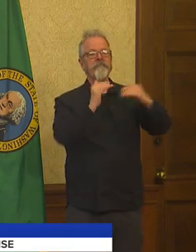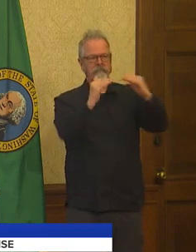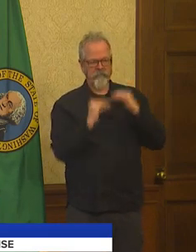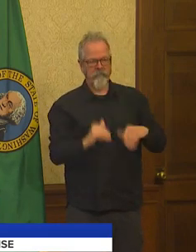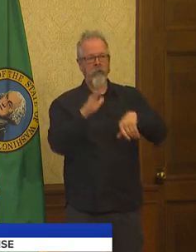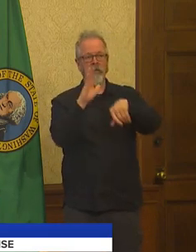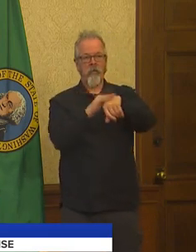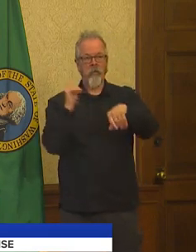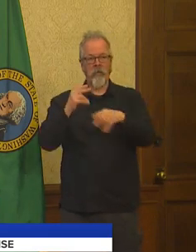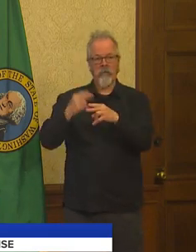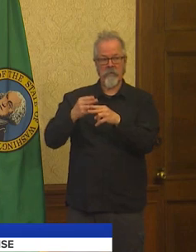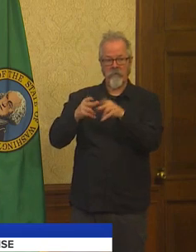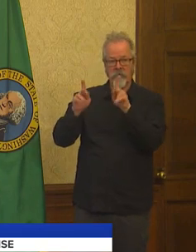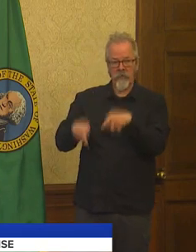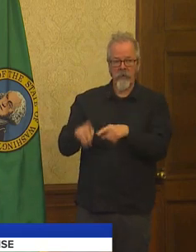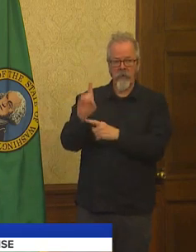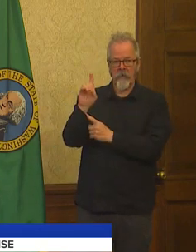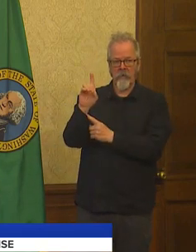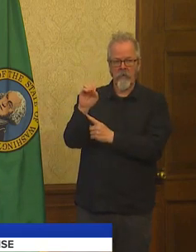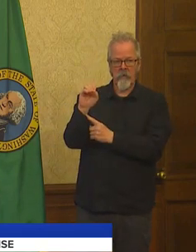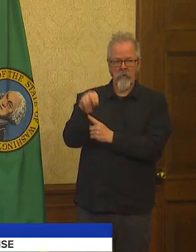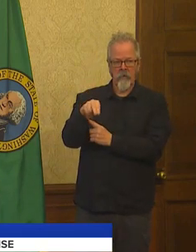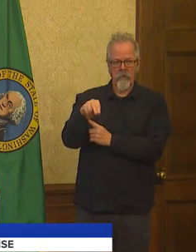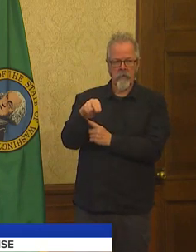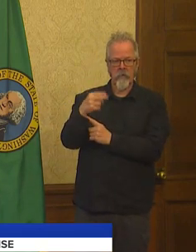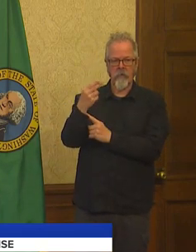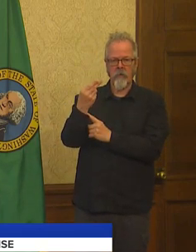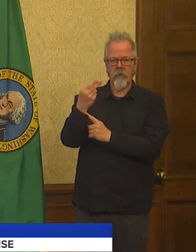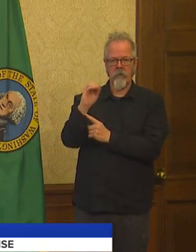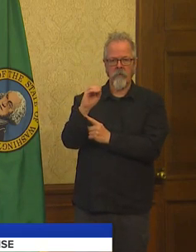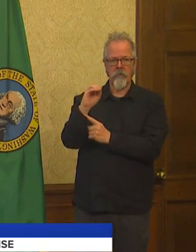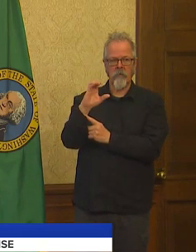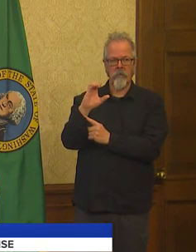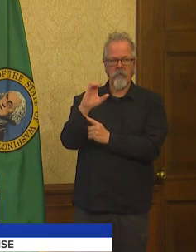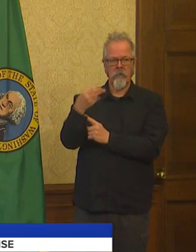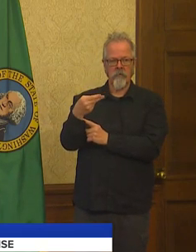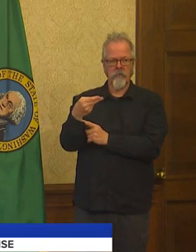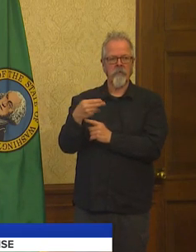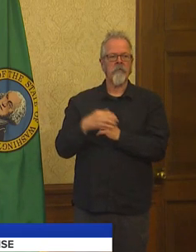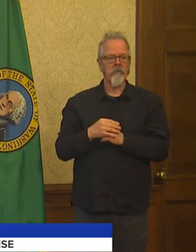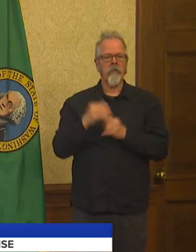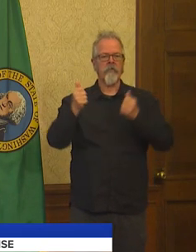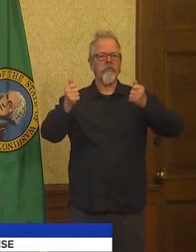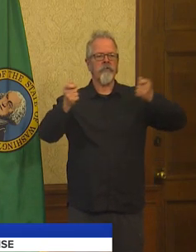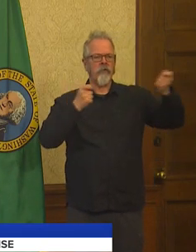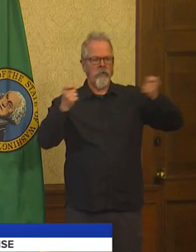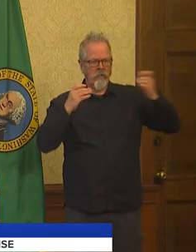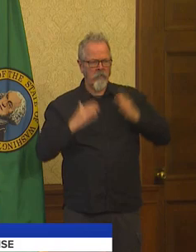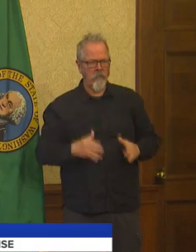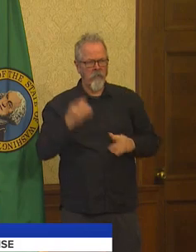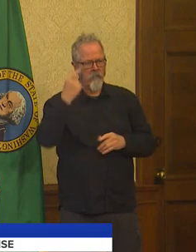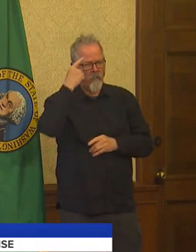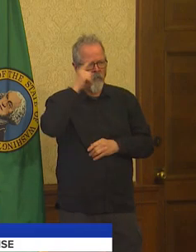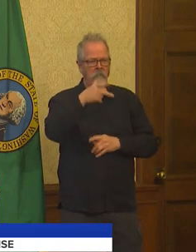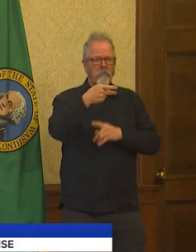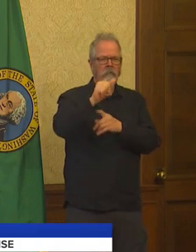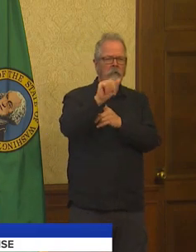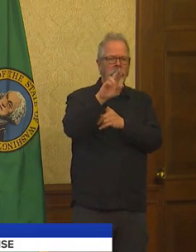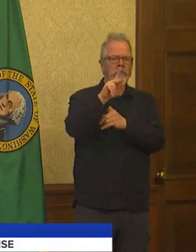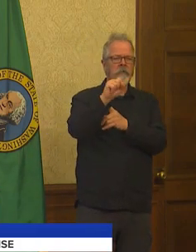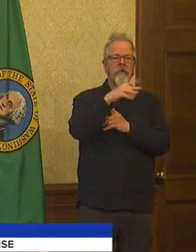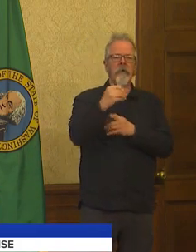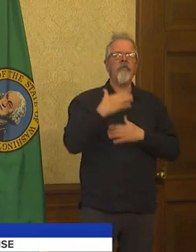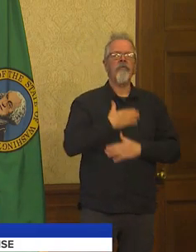Inslee feels comfortable beginning to reopen our parks and public lands. The Governor and other public land agencies recognize